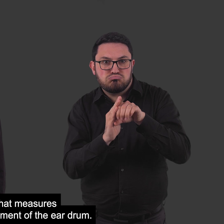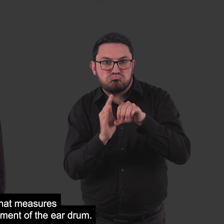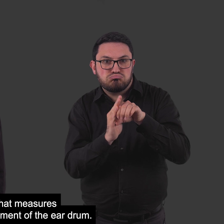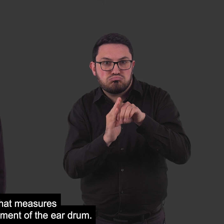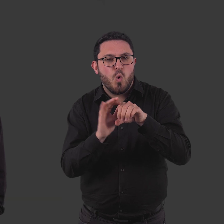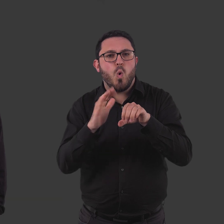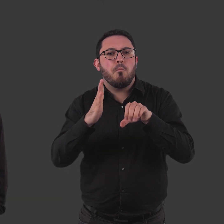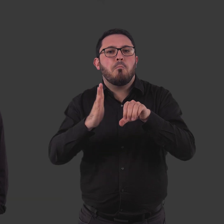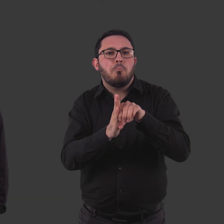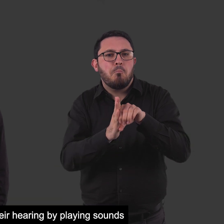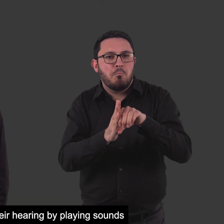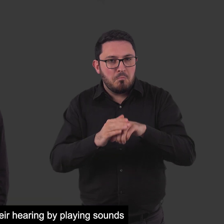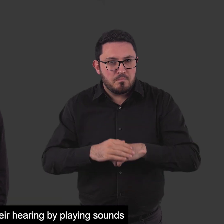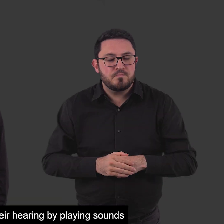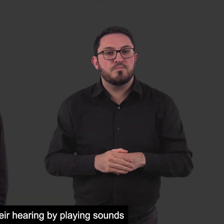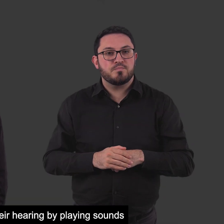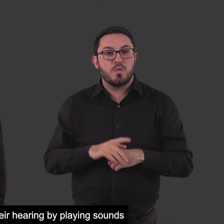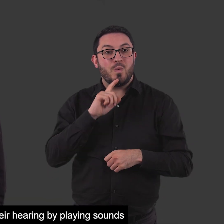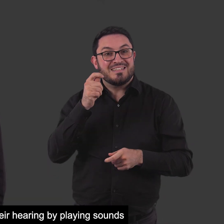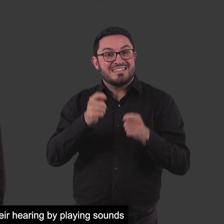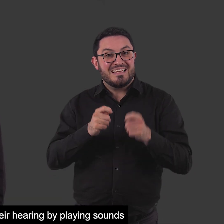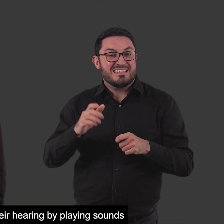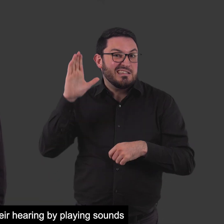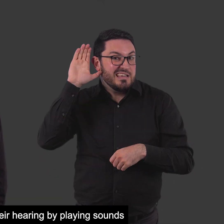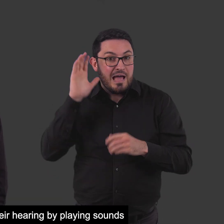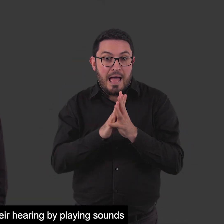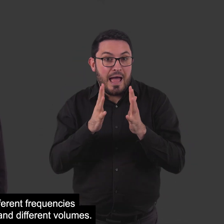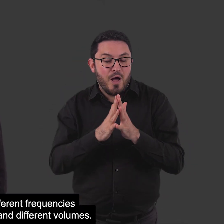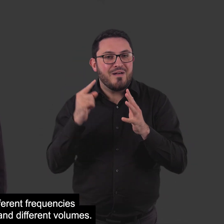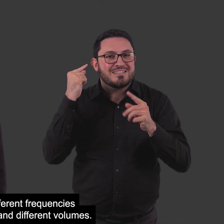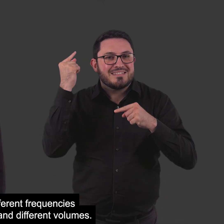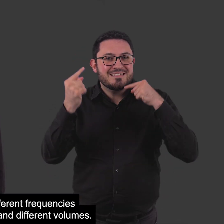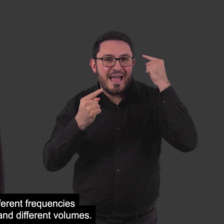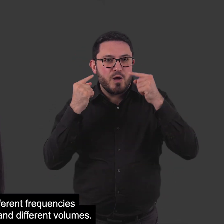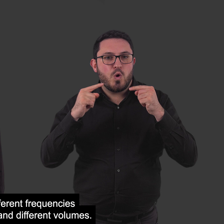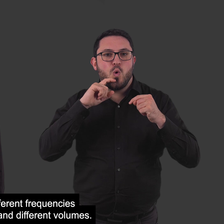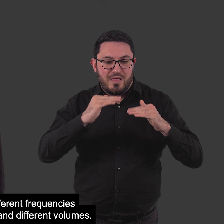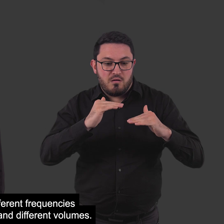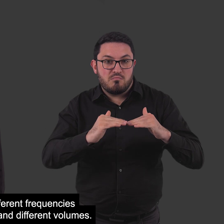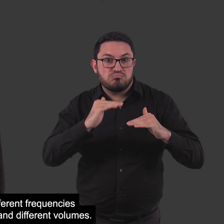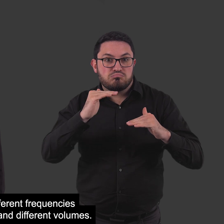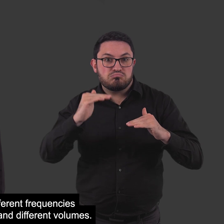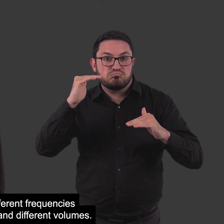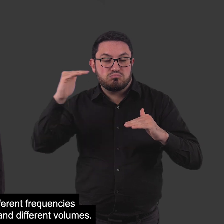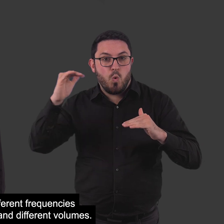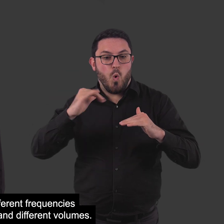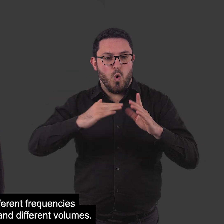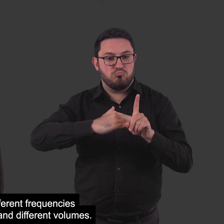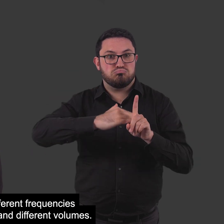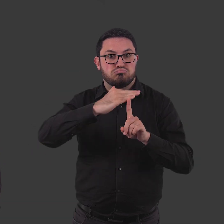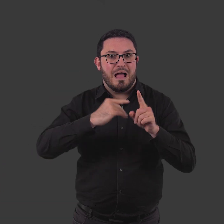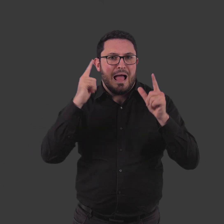eardrum. We then test their hearing by playing sounds at different frequencies or pitch and